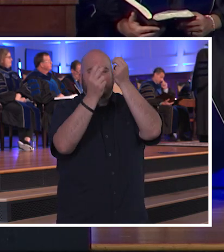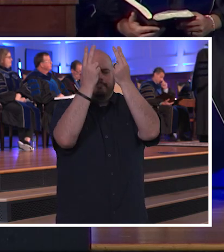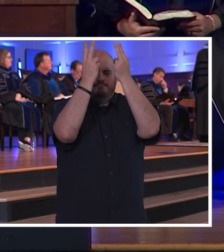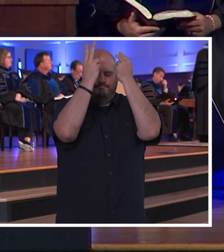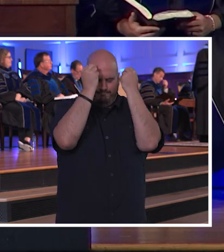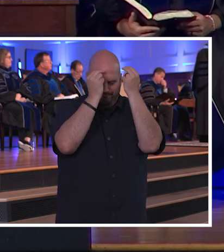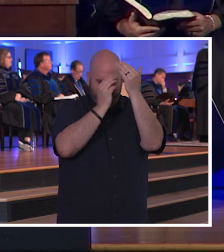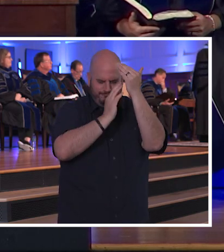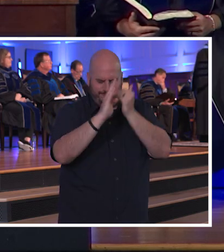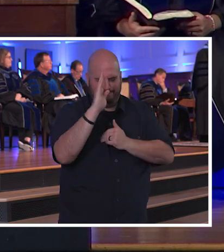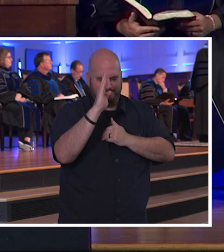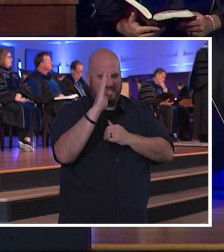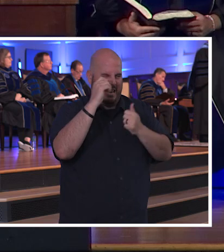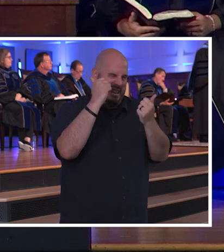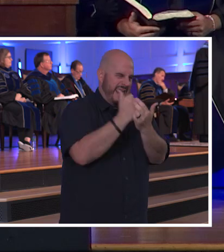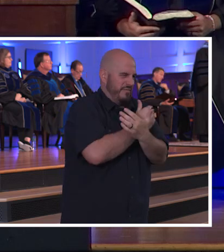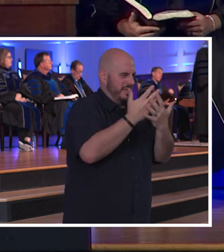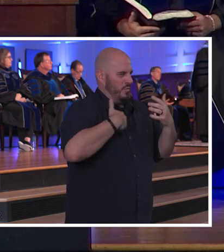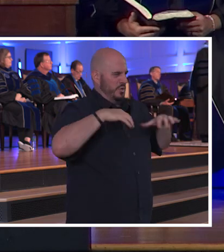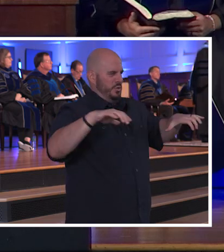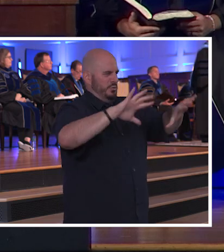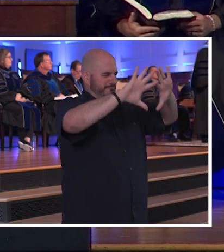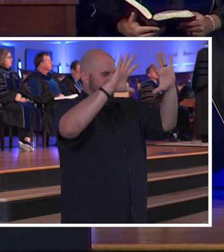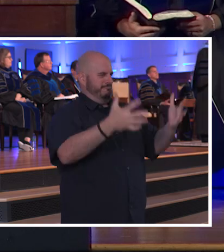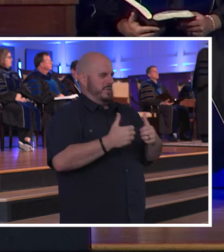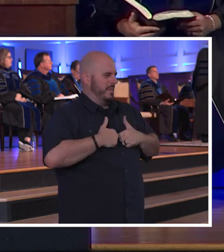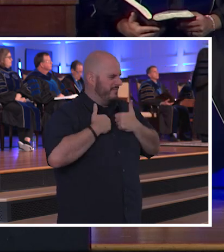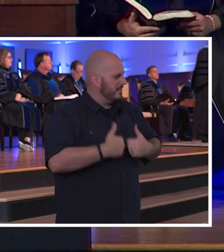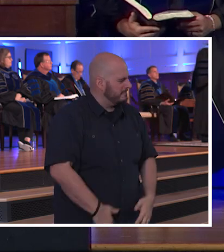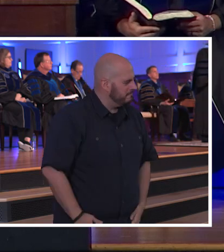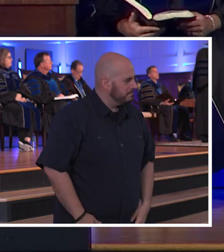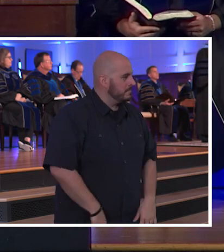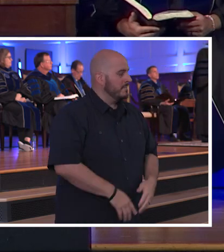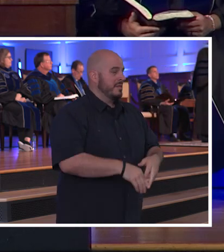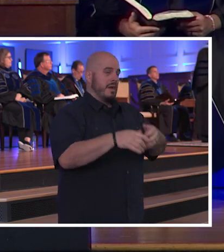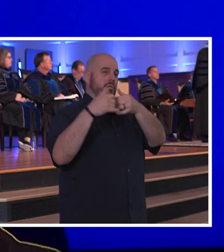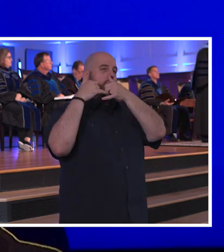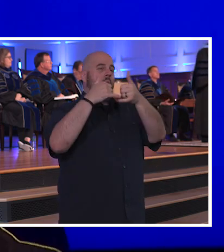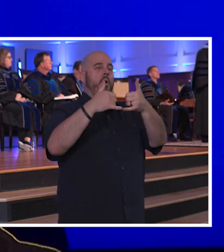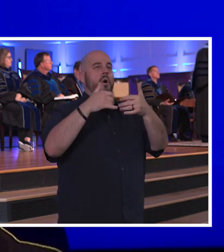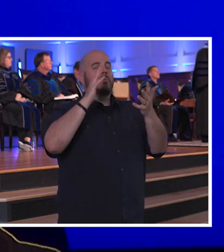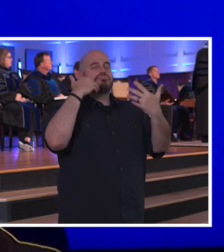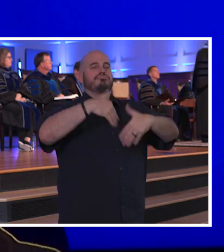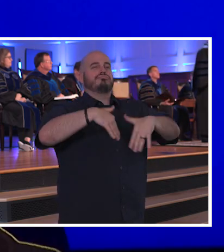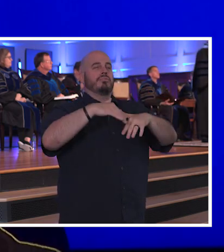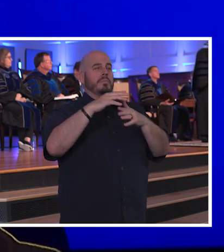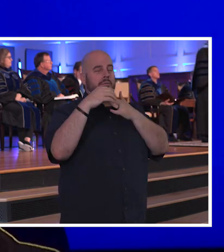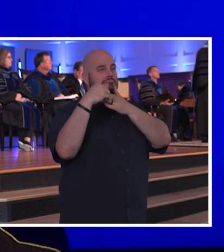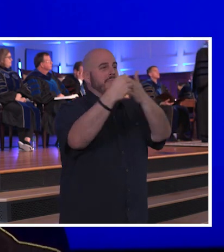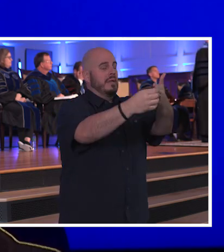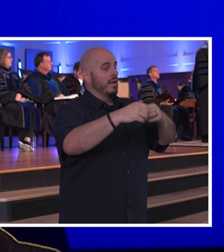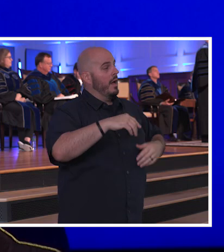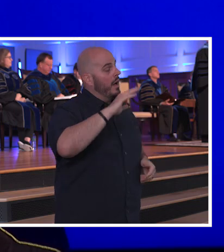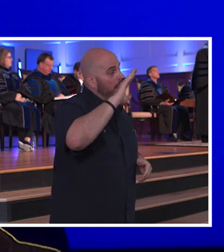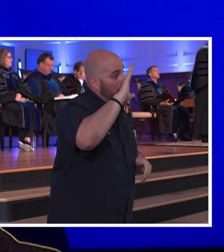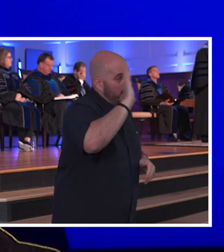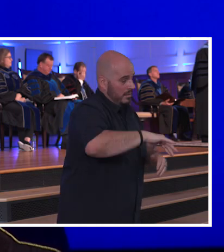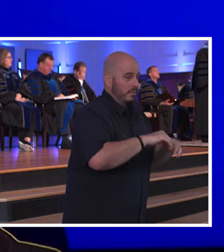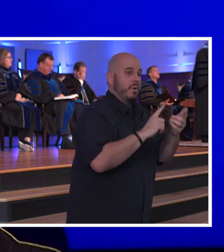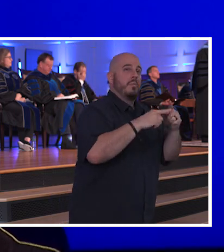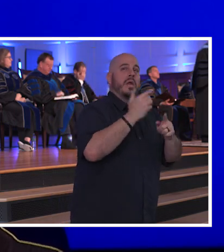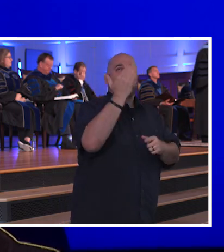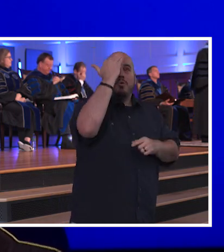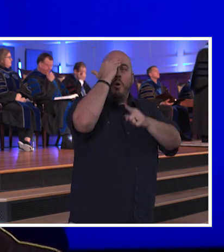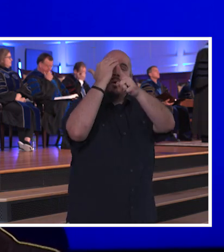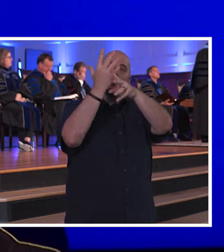lives. Furthermore, such knowledge again is rewarded because the Bible says that when we know the Lord and trust the Lord, He will